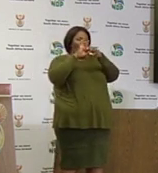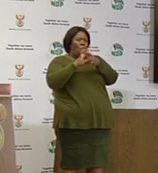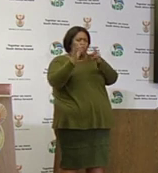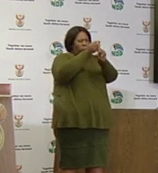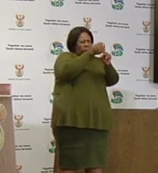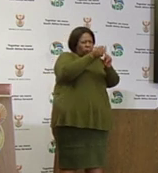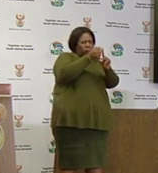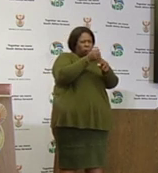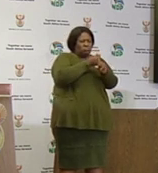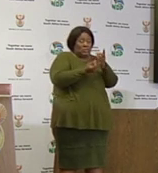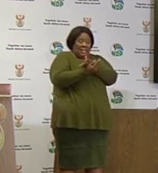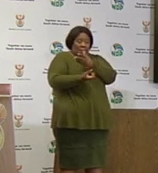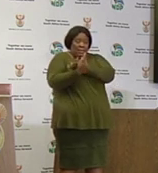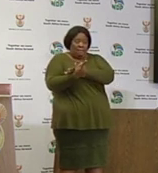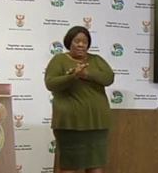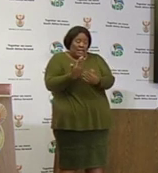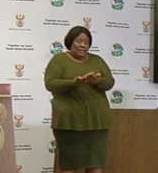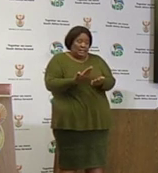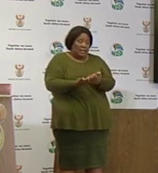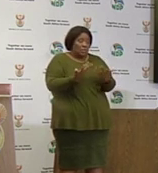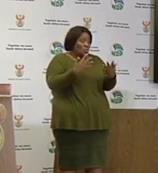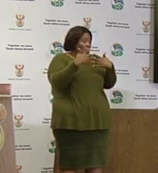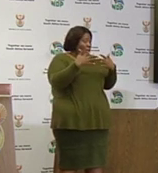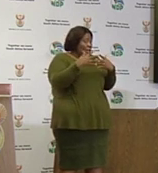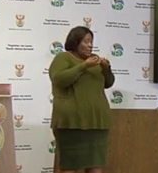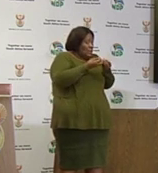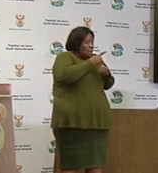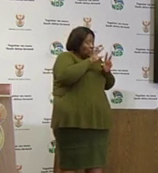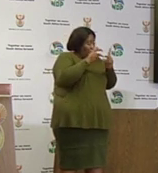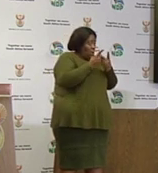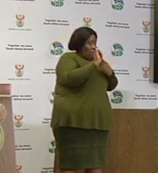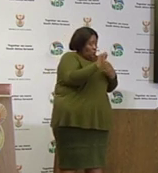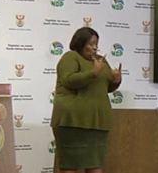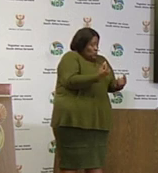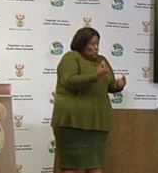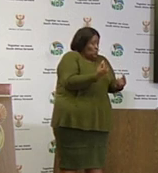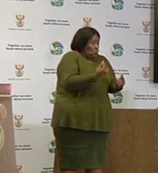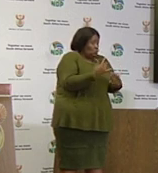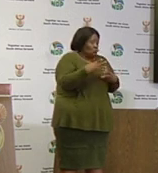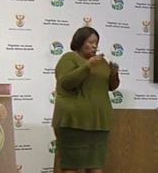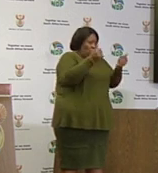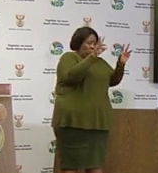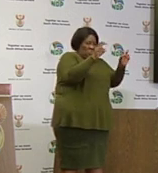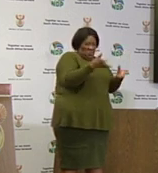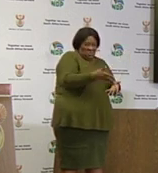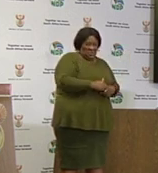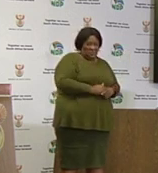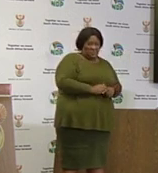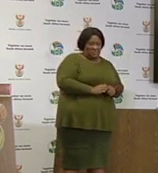the other departments are doing just in case these concerns come up during the lockdown? Thanks.